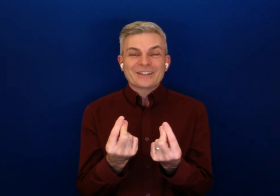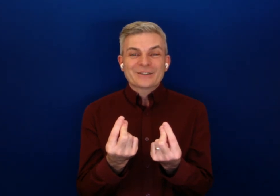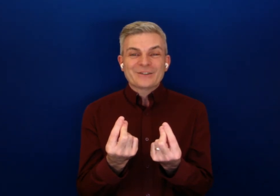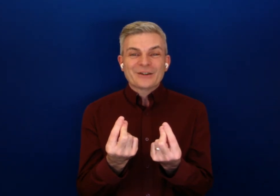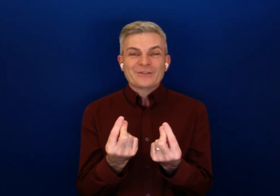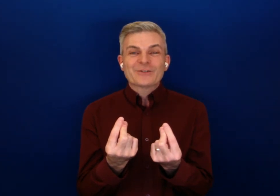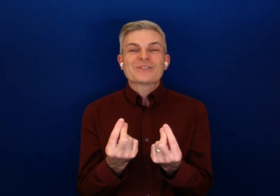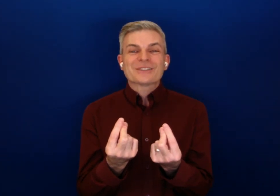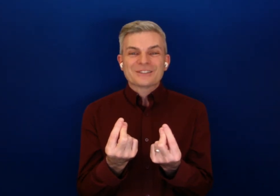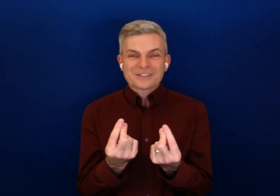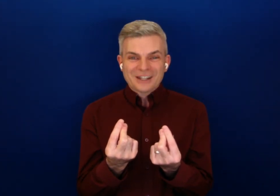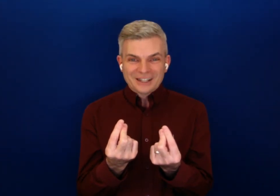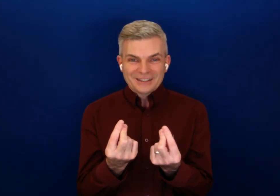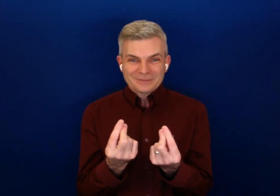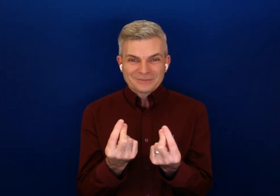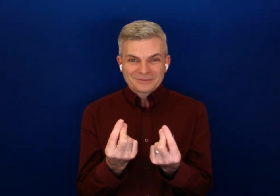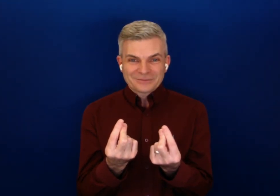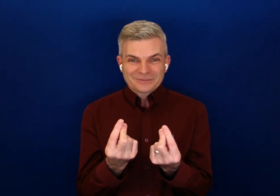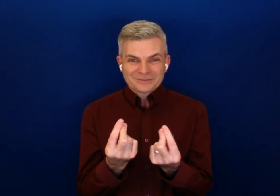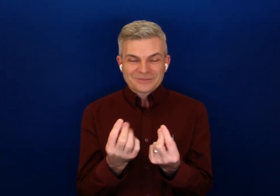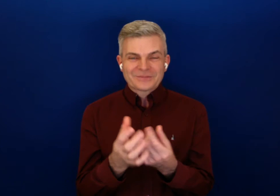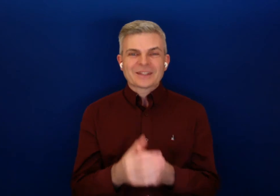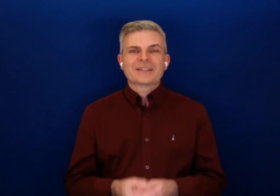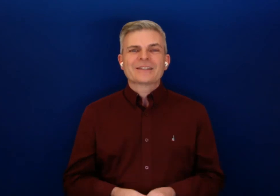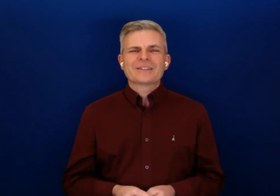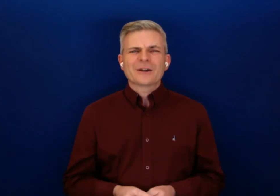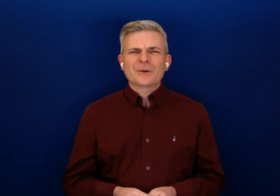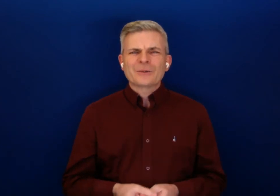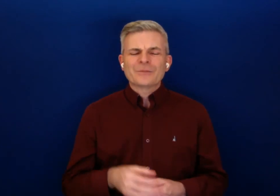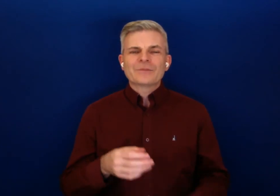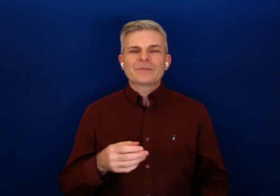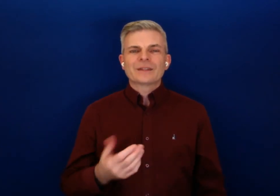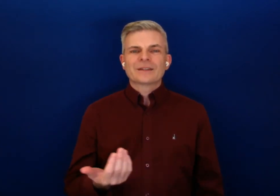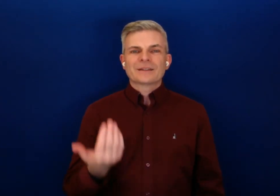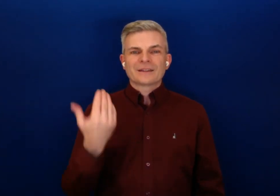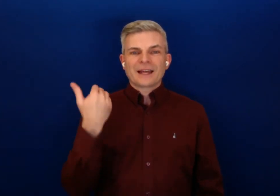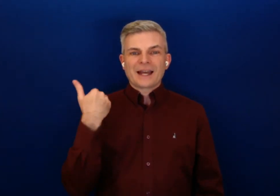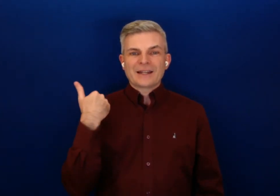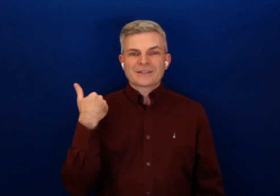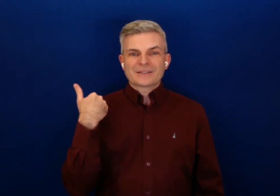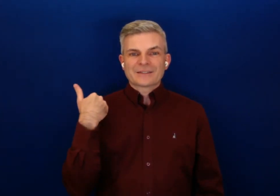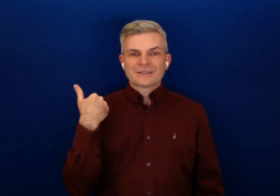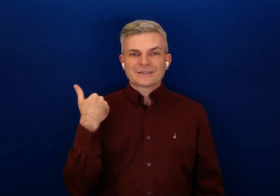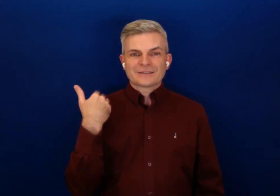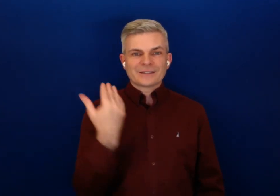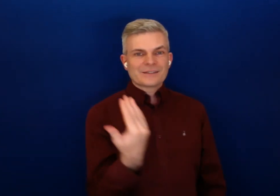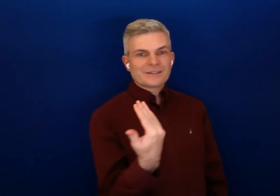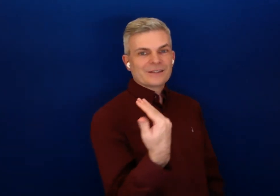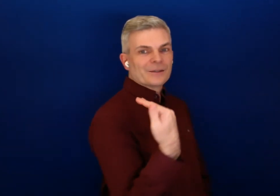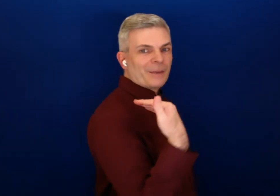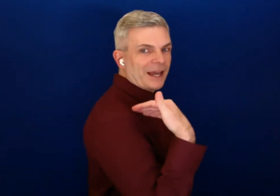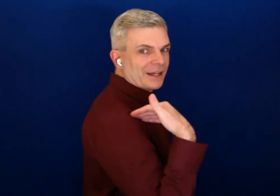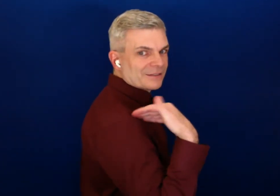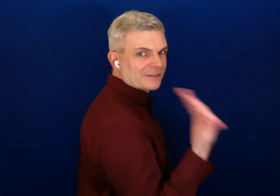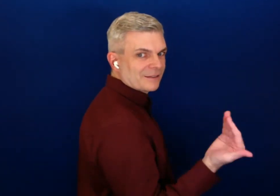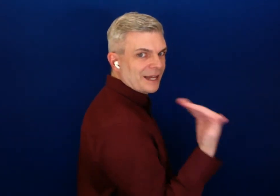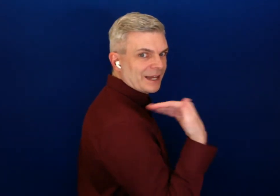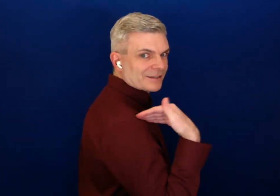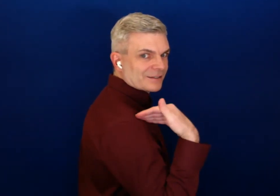it's a very versatile sign. So last, this is in the past, last